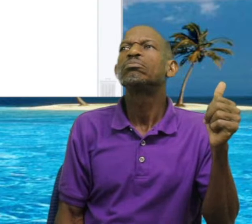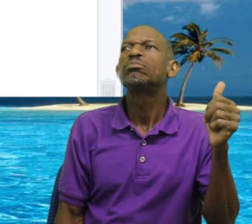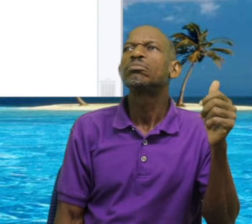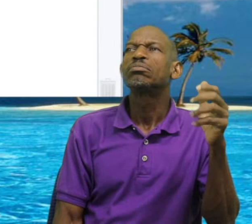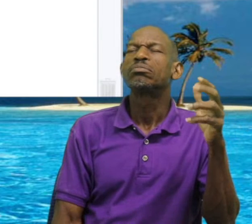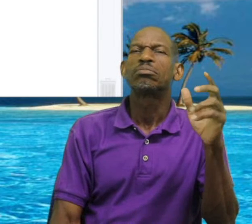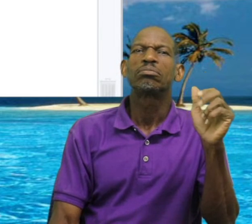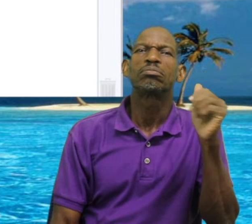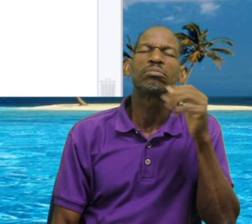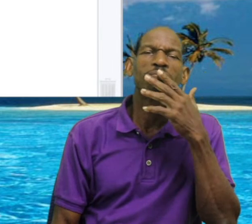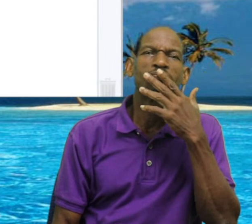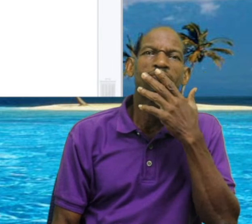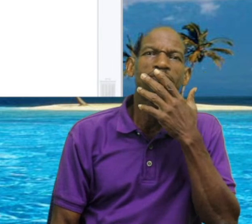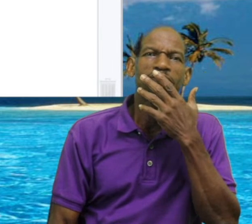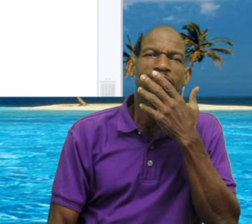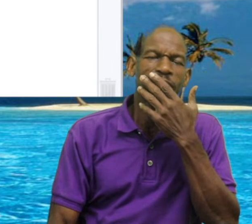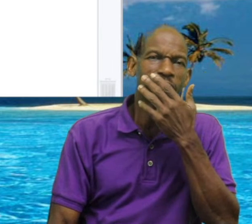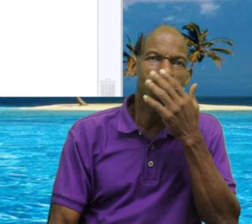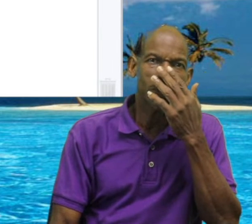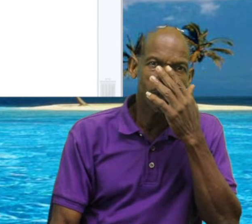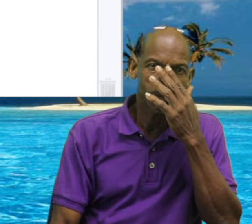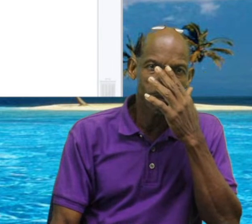Why am I not putting it?